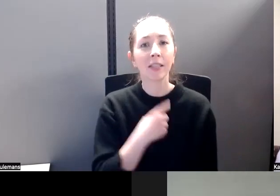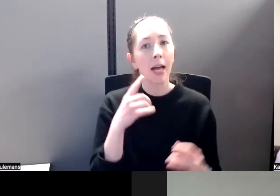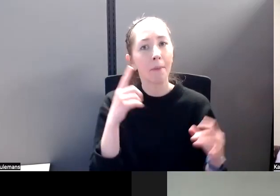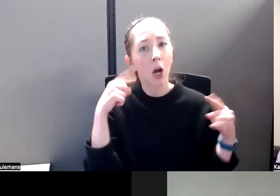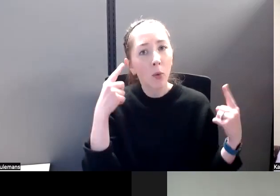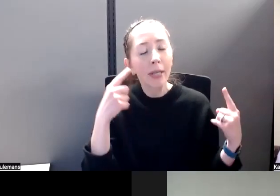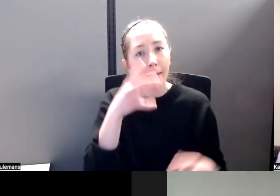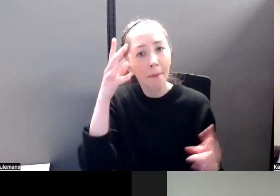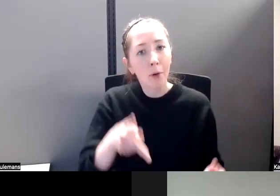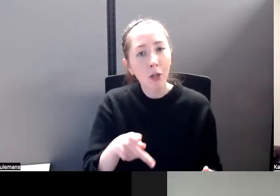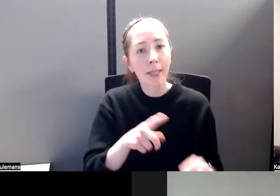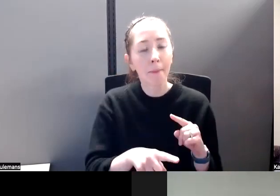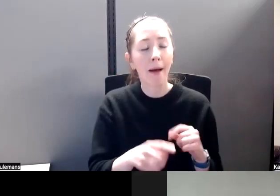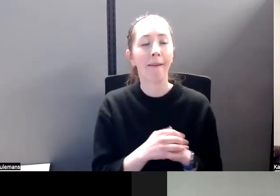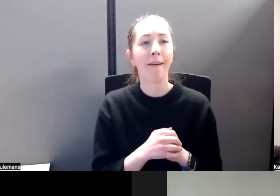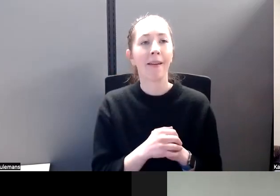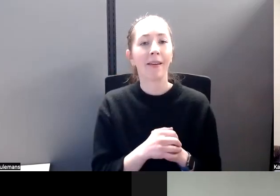person.